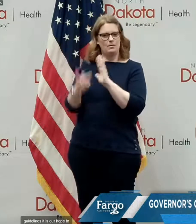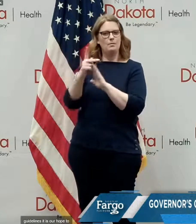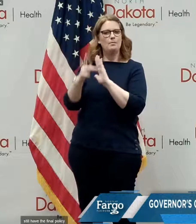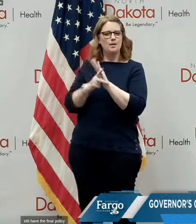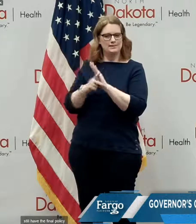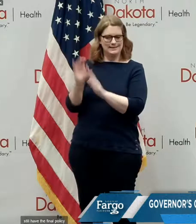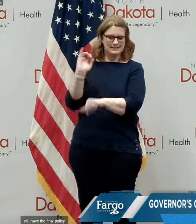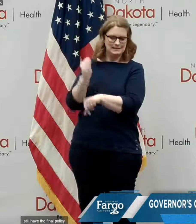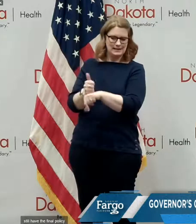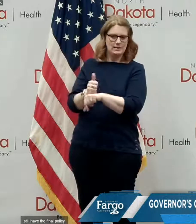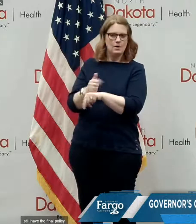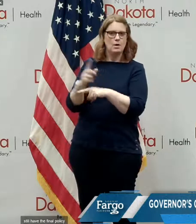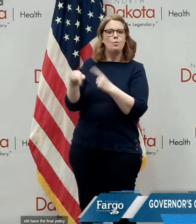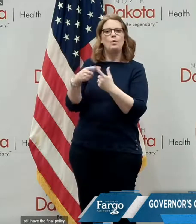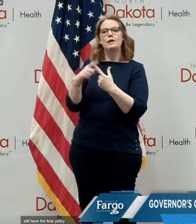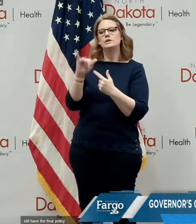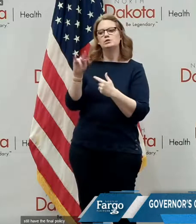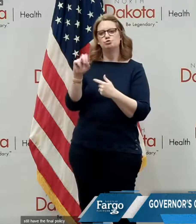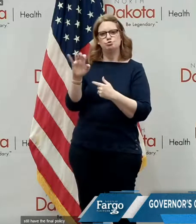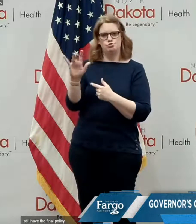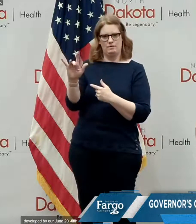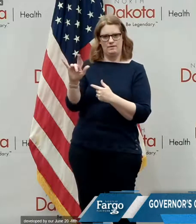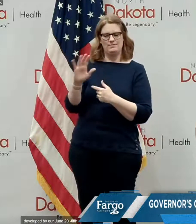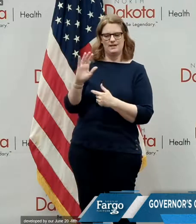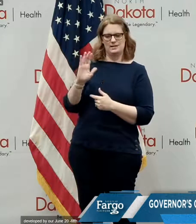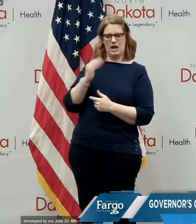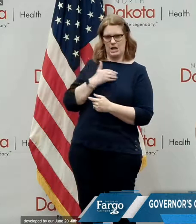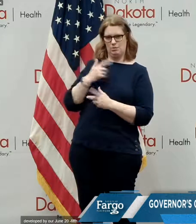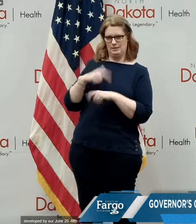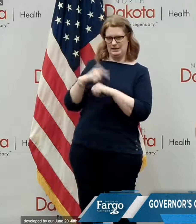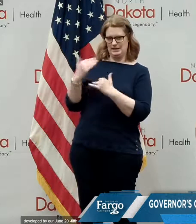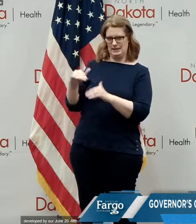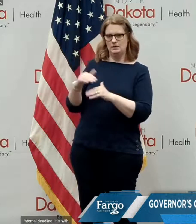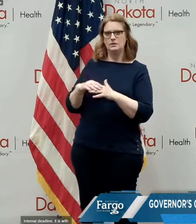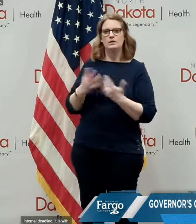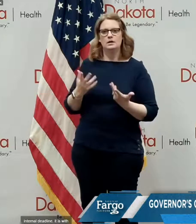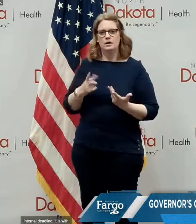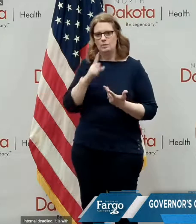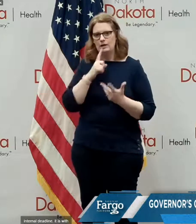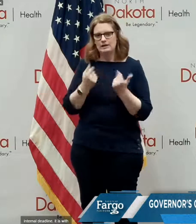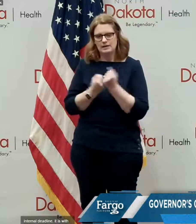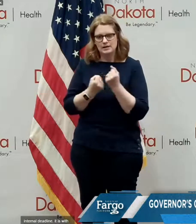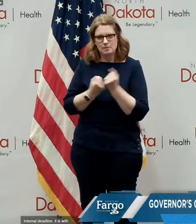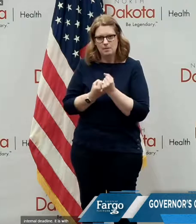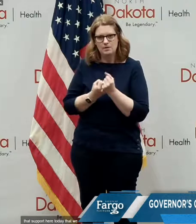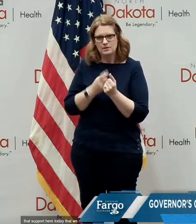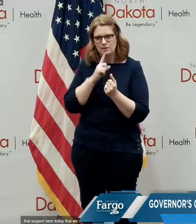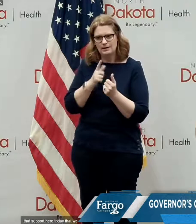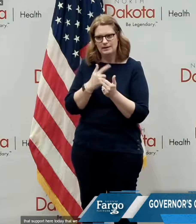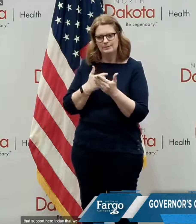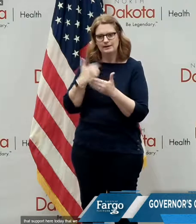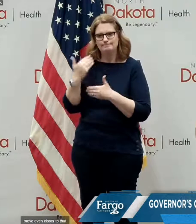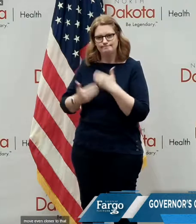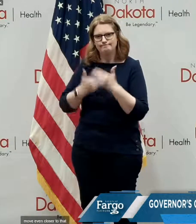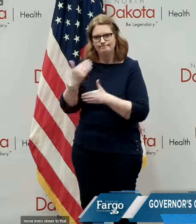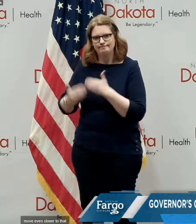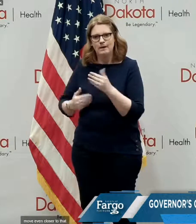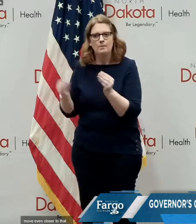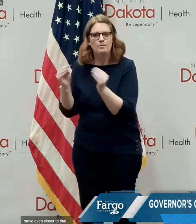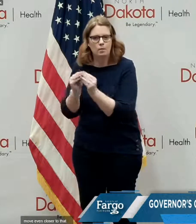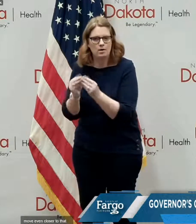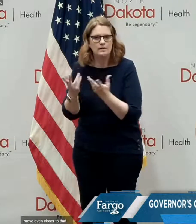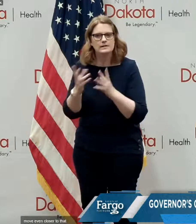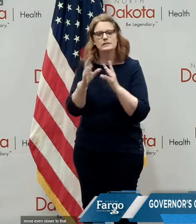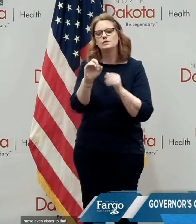June 25th internal deadline. It is with that support here today that we move even closer to that deadline." And so again, this is the